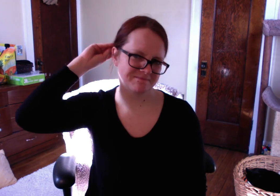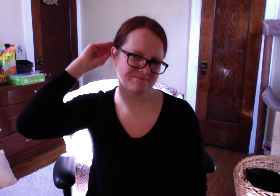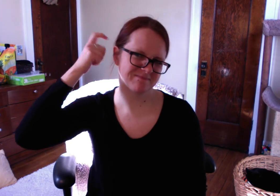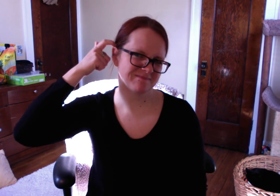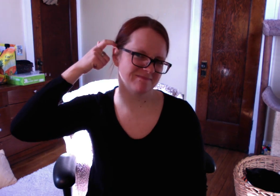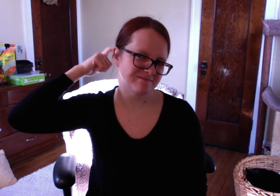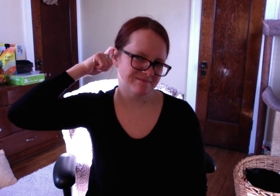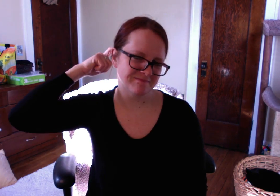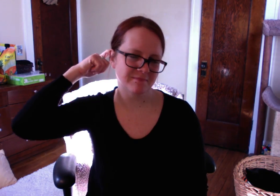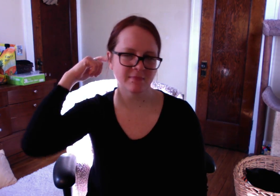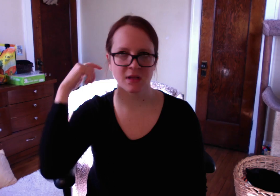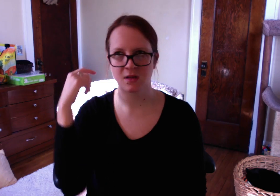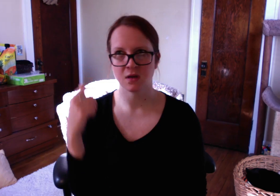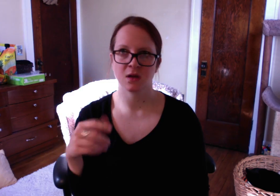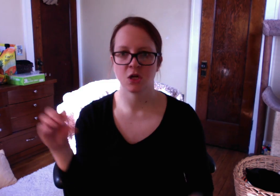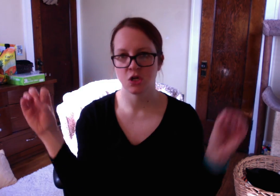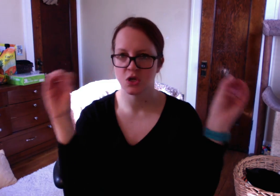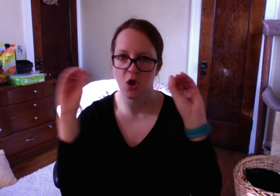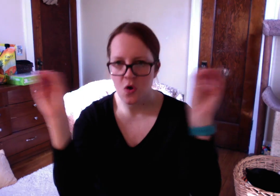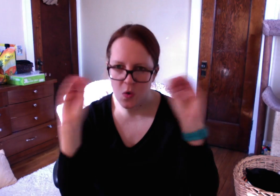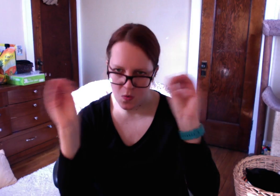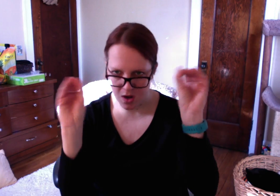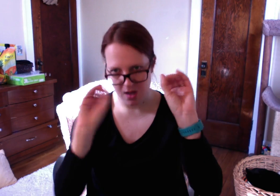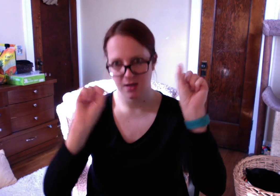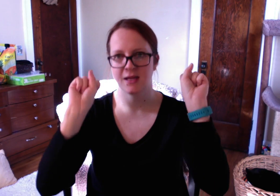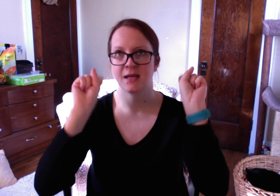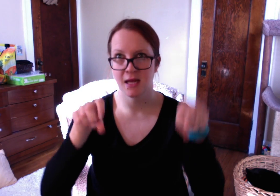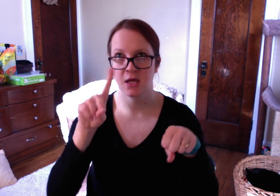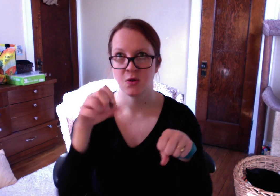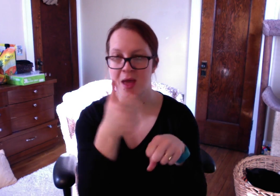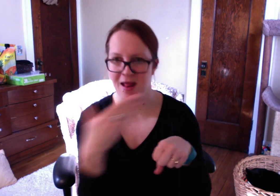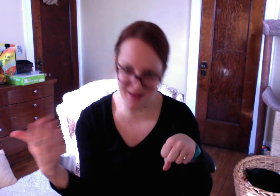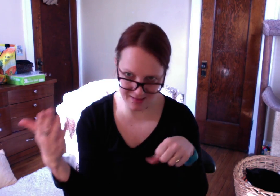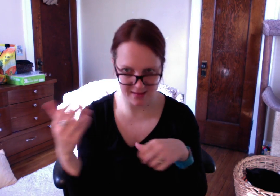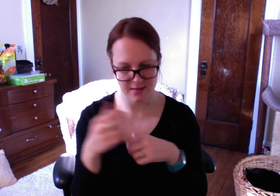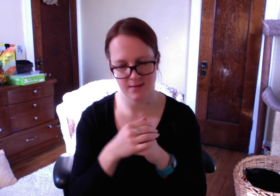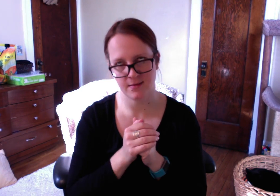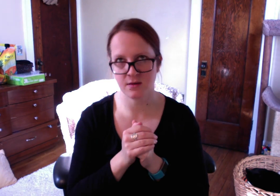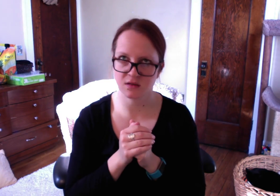that no one, not even Bear, can do everything.